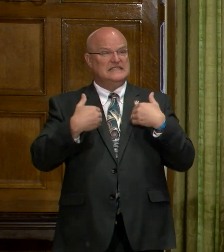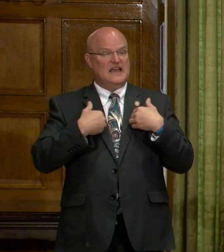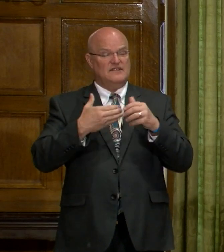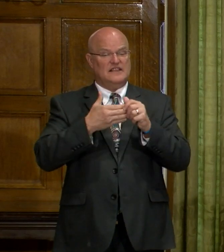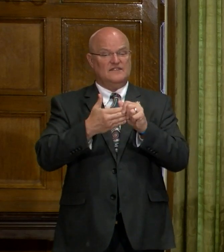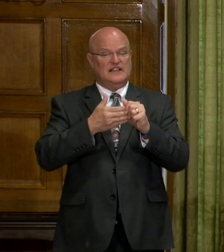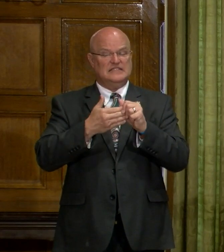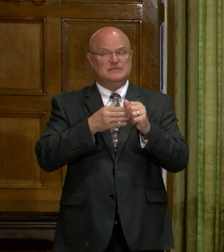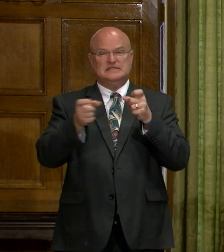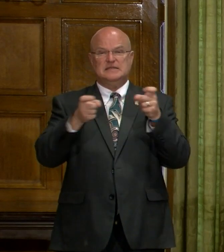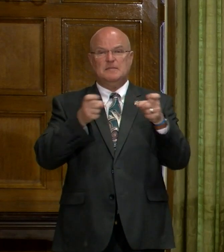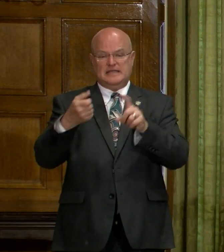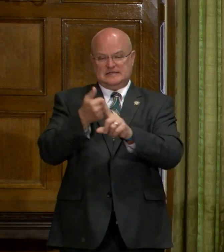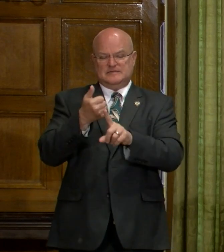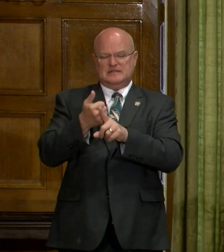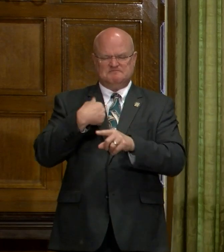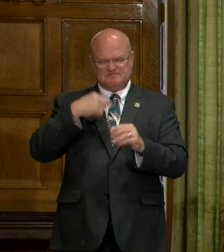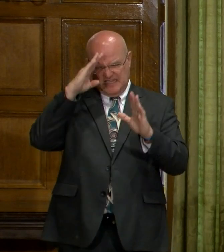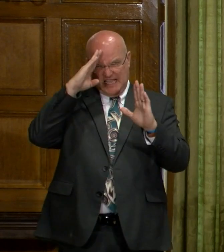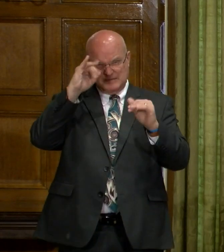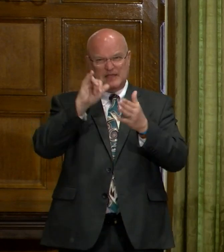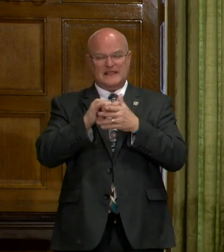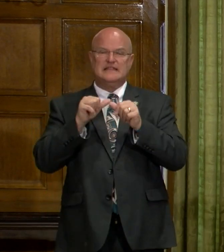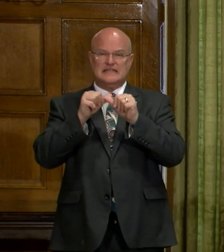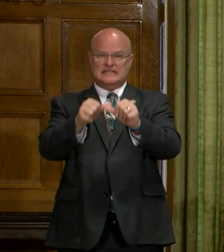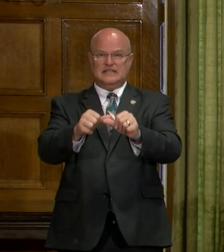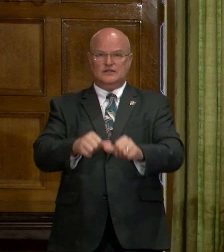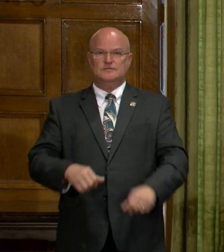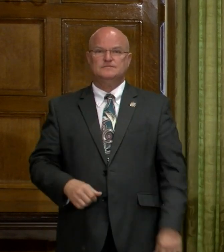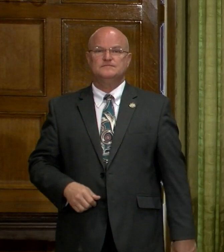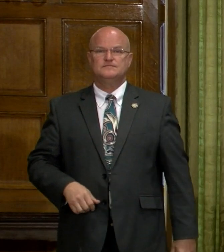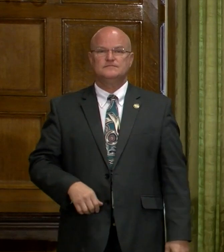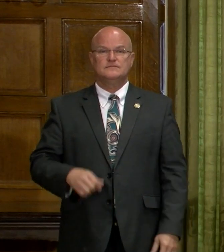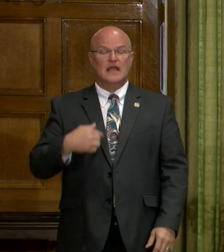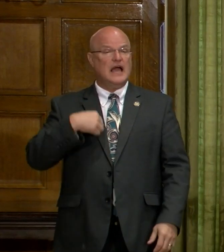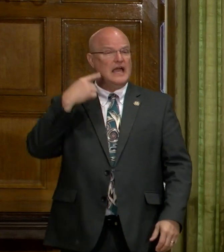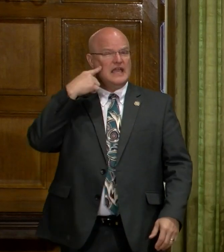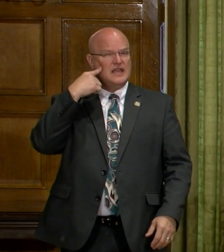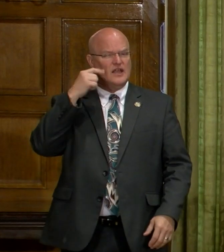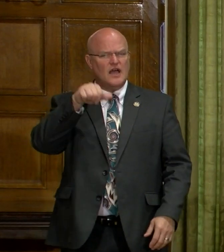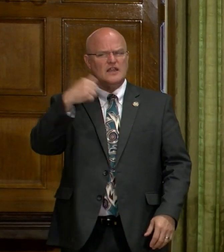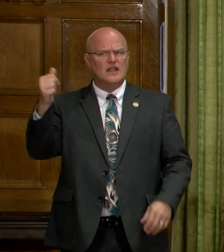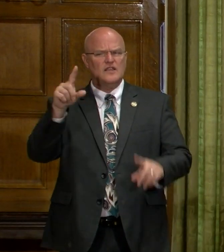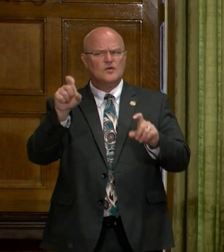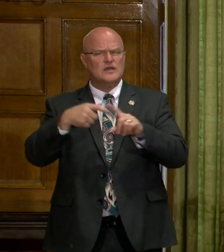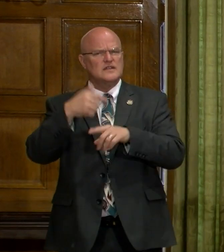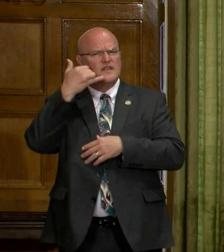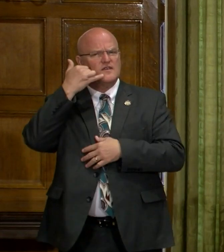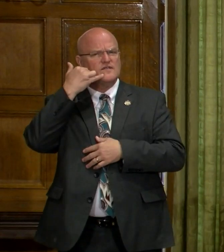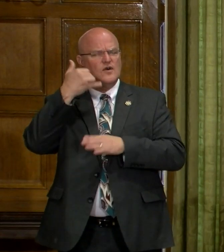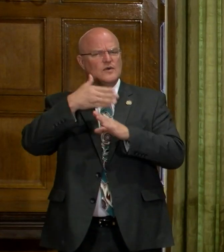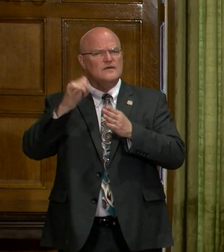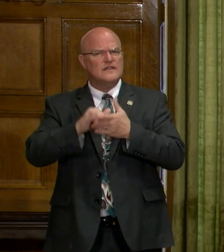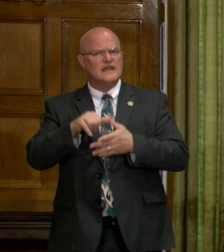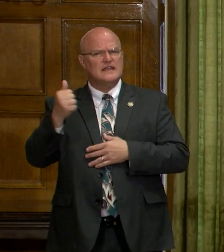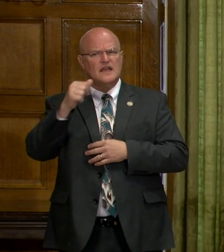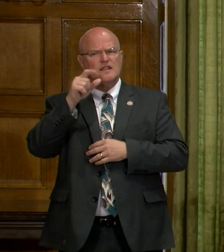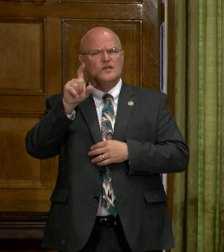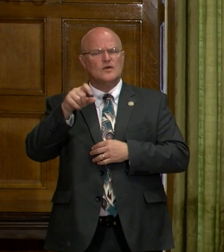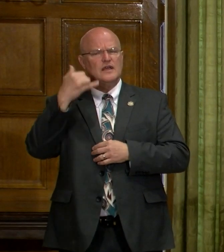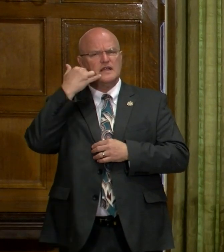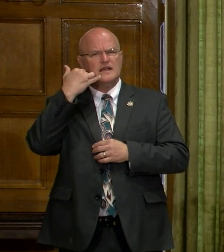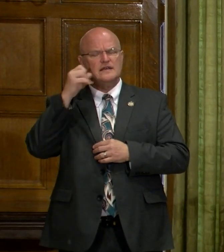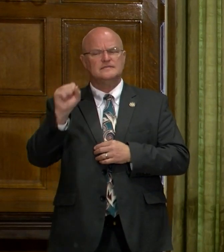the flexibility to manage it, and I expect that to continue. And I did hear one other question there, and we'll end with that. Was there another